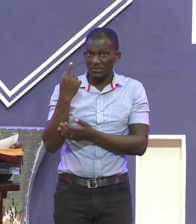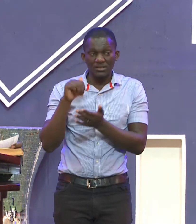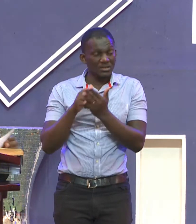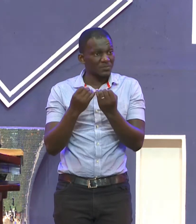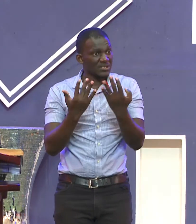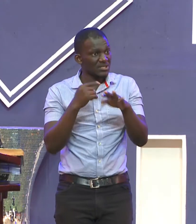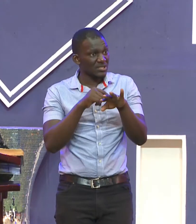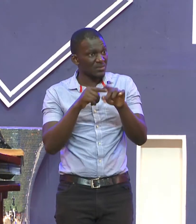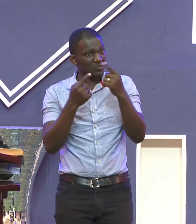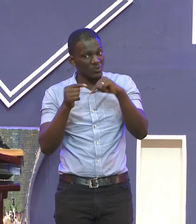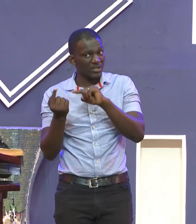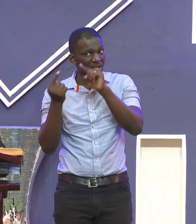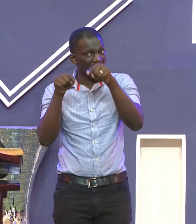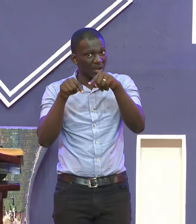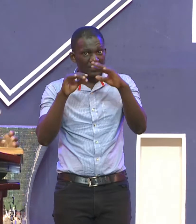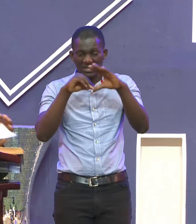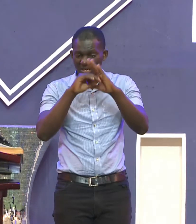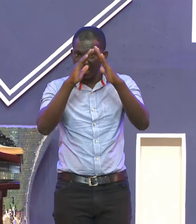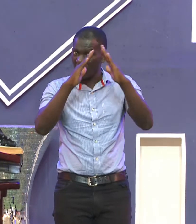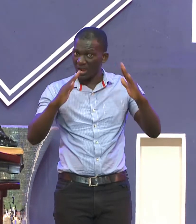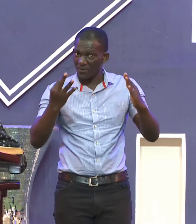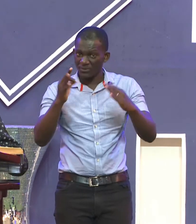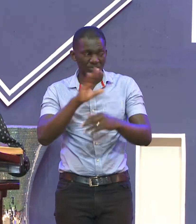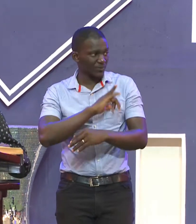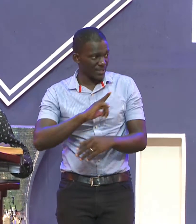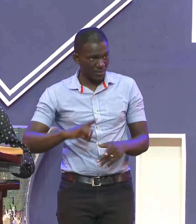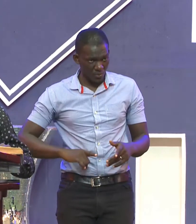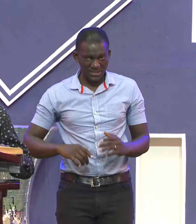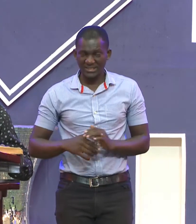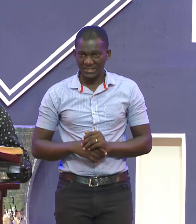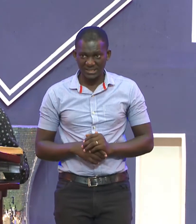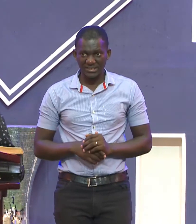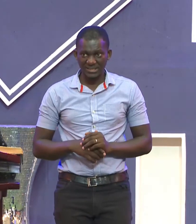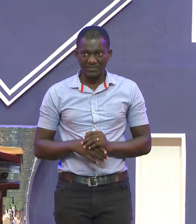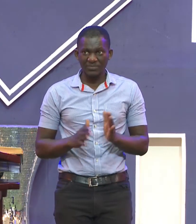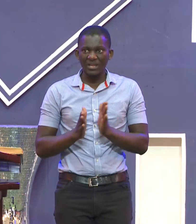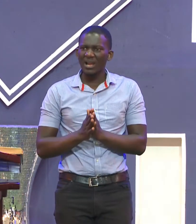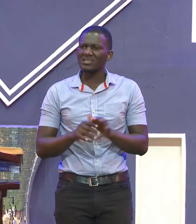discovered that oftentimes we come in the house of the Lord